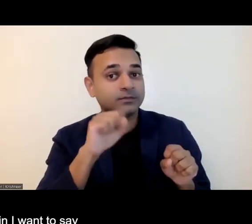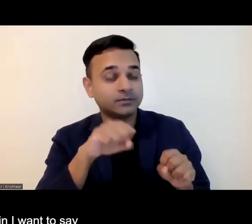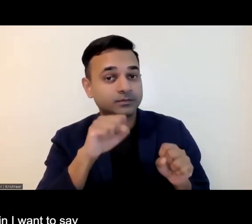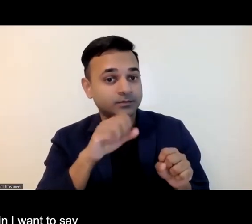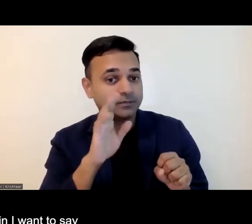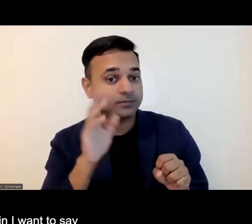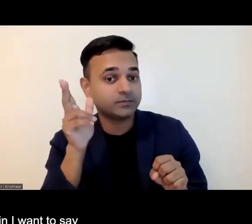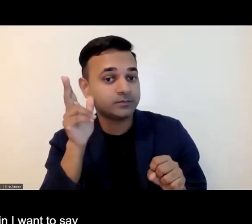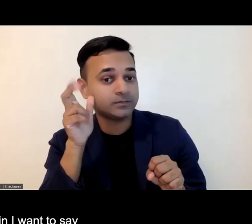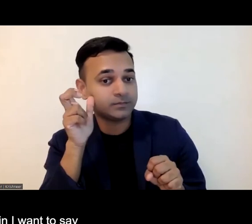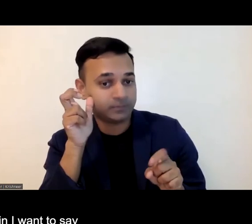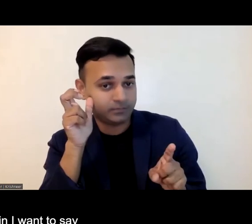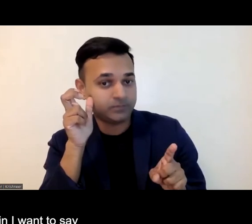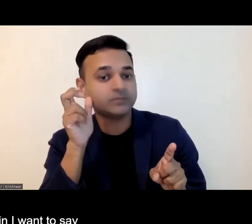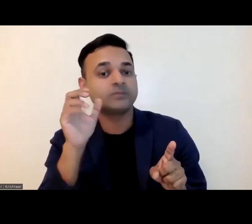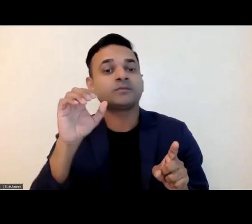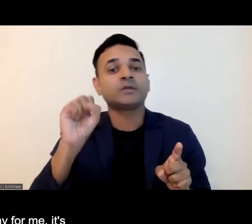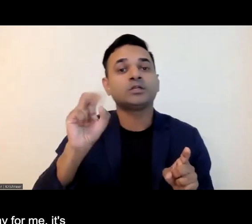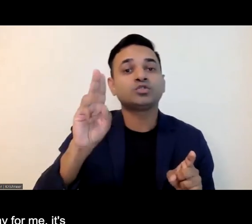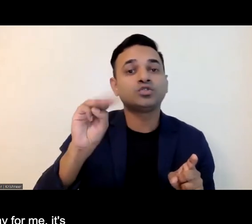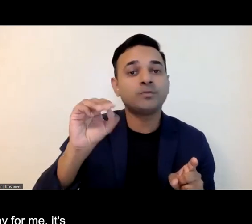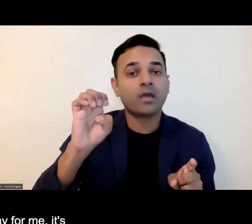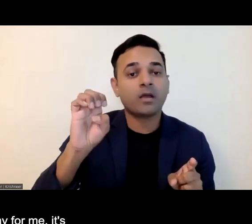I want to say happy Valentine's Day for everyone.